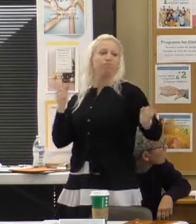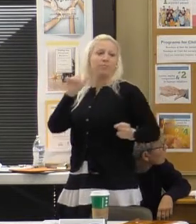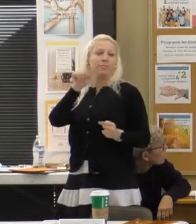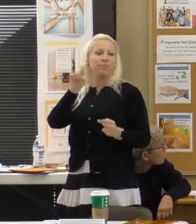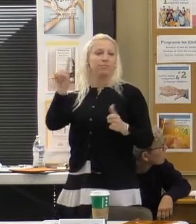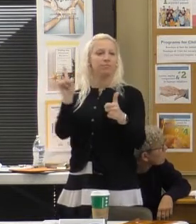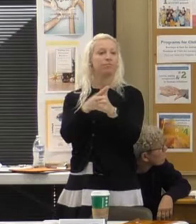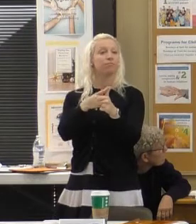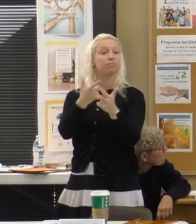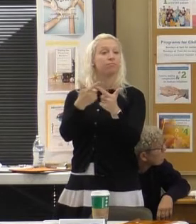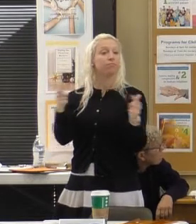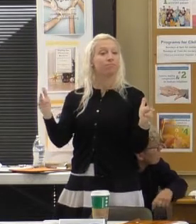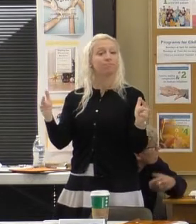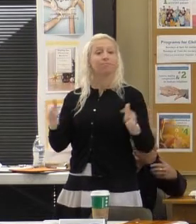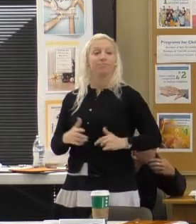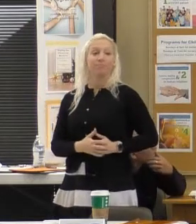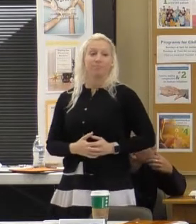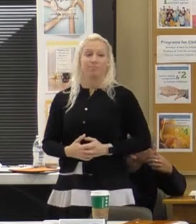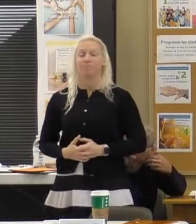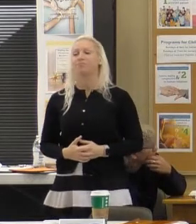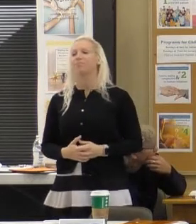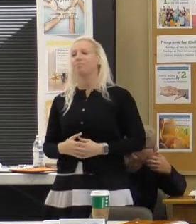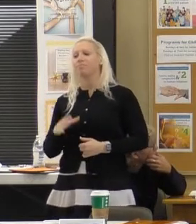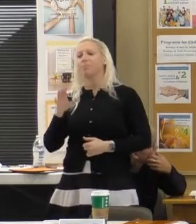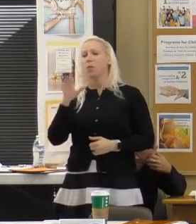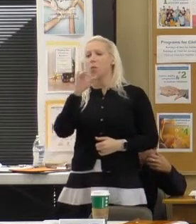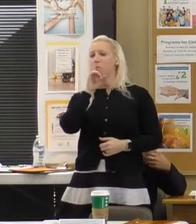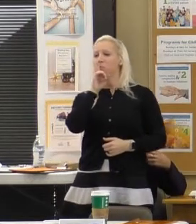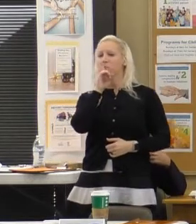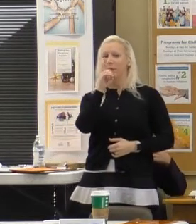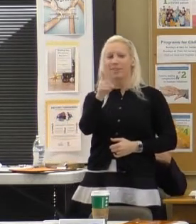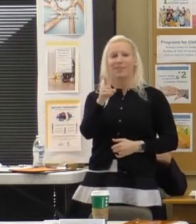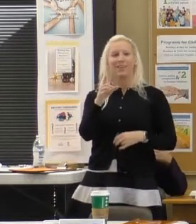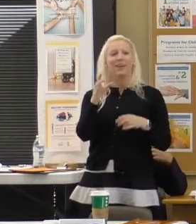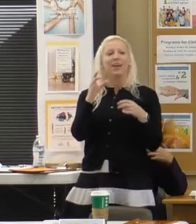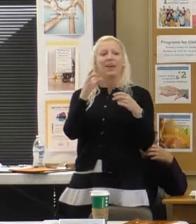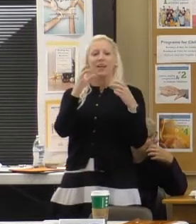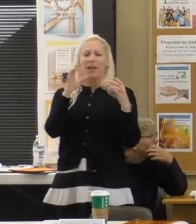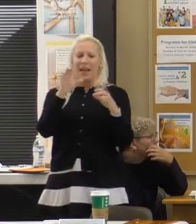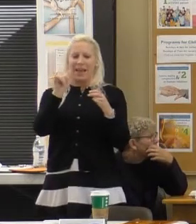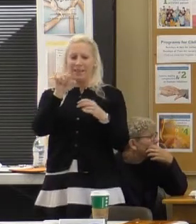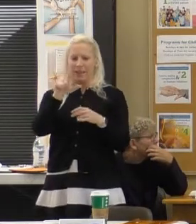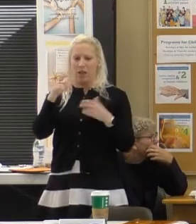who maybe is fluent in American Sign Language and that is their first language,